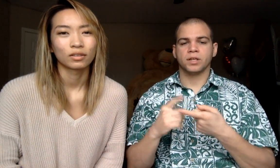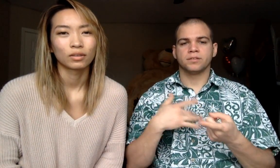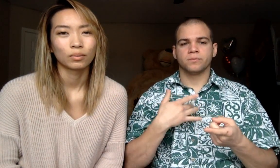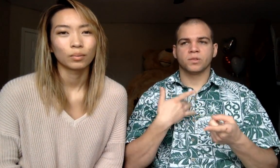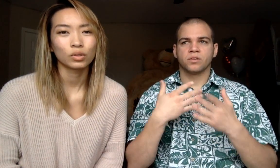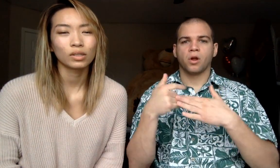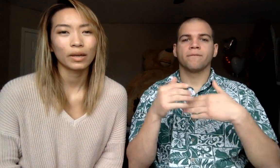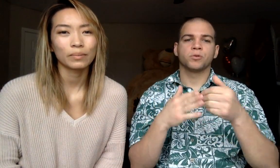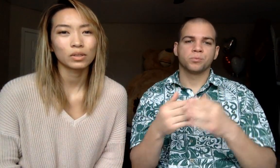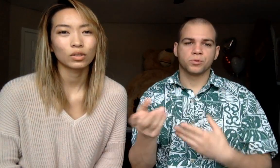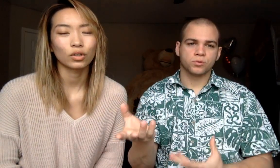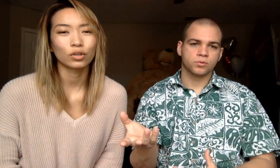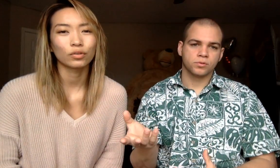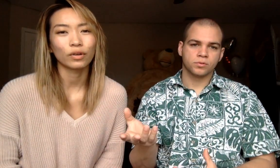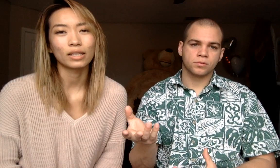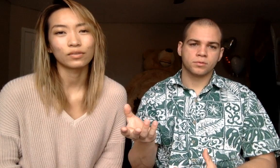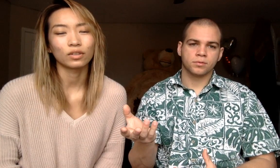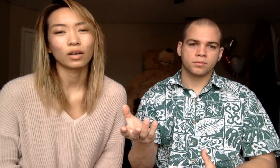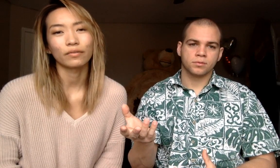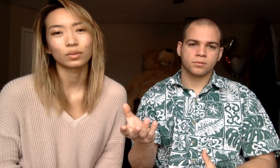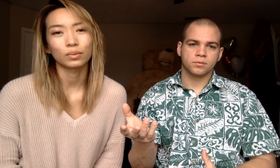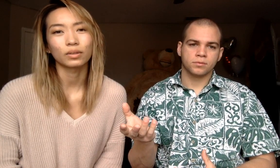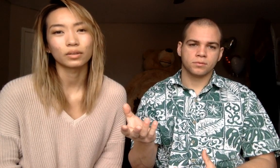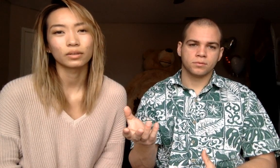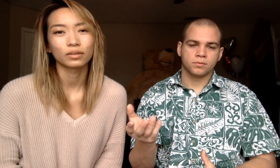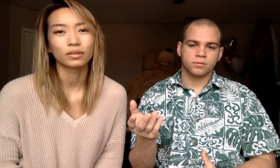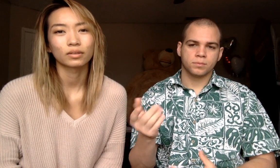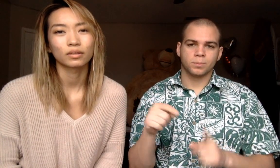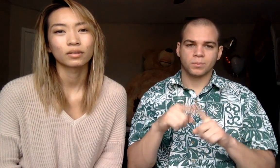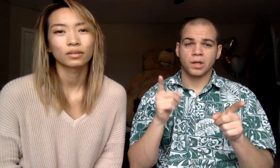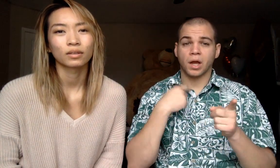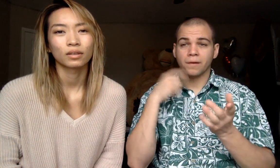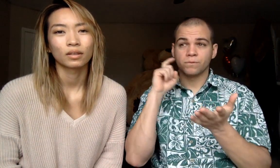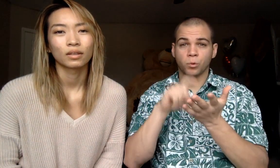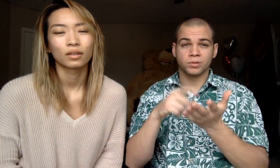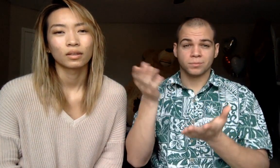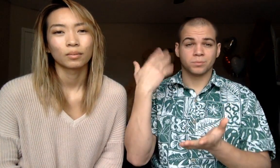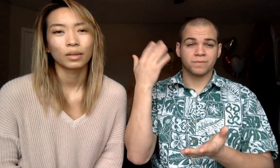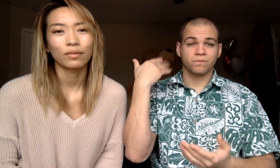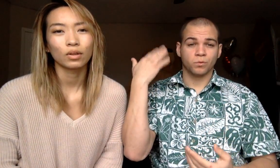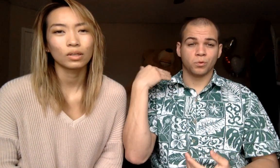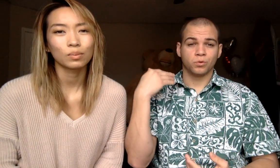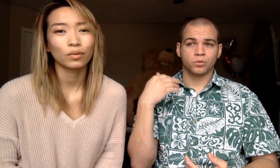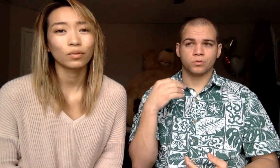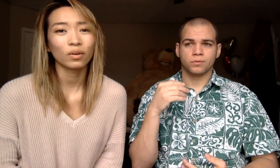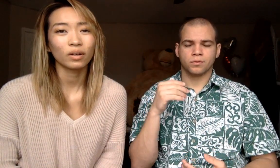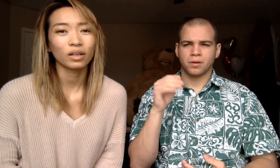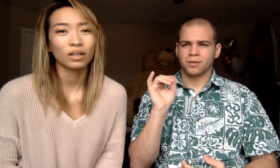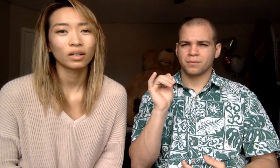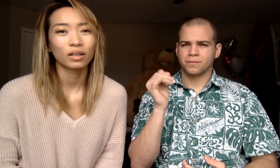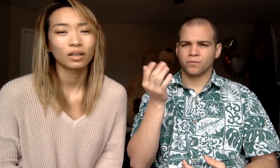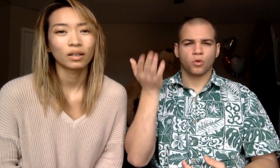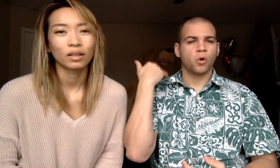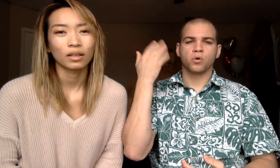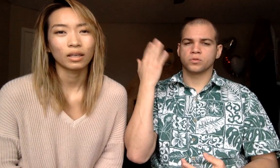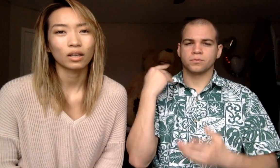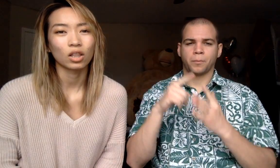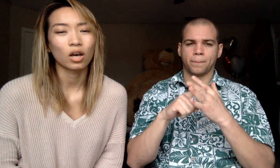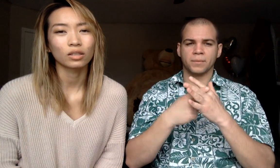Most of the times, her friends feel comfortable. But I've noticed before, like a long time ago